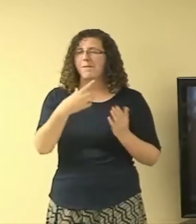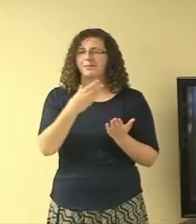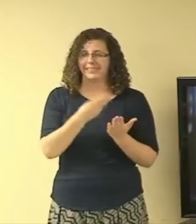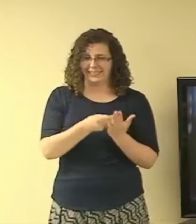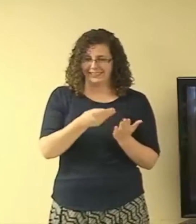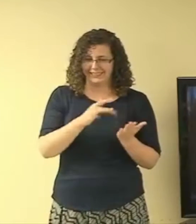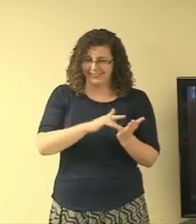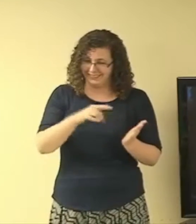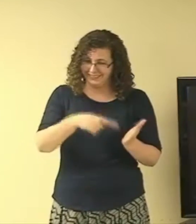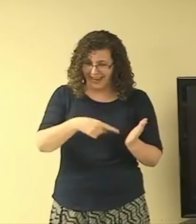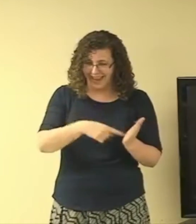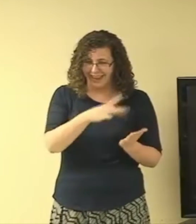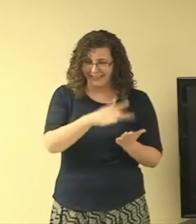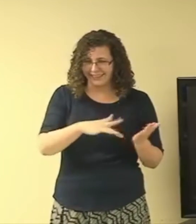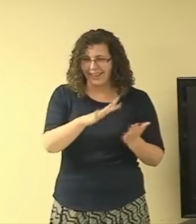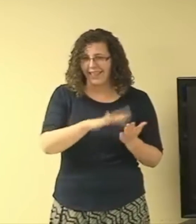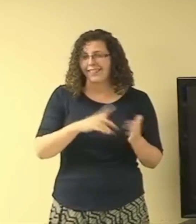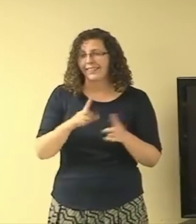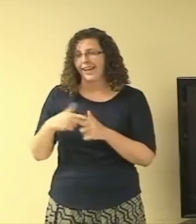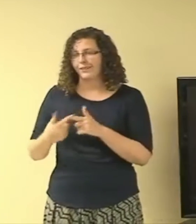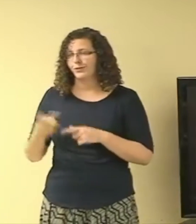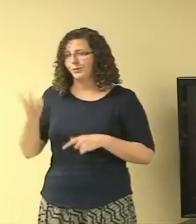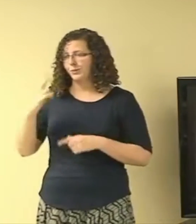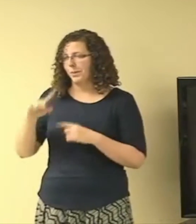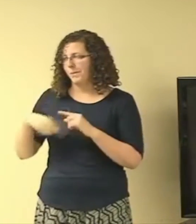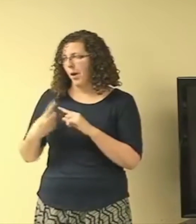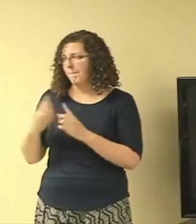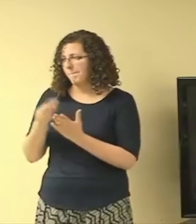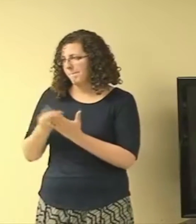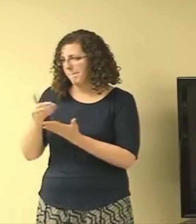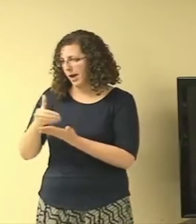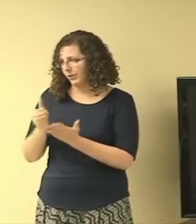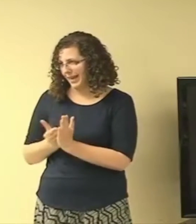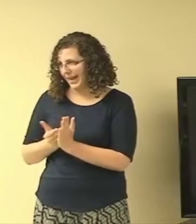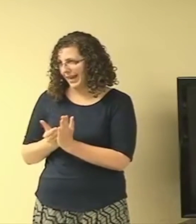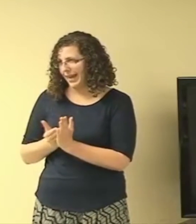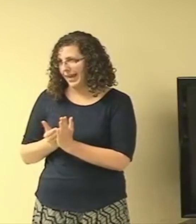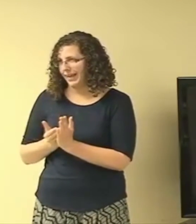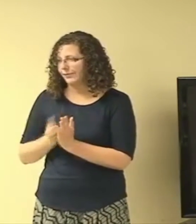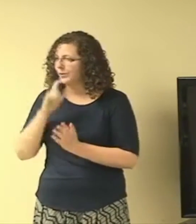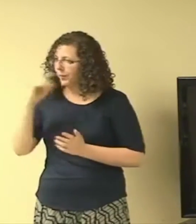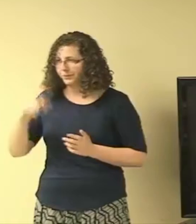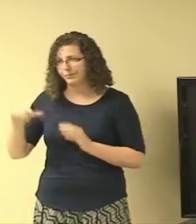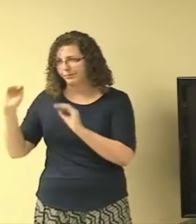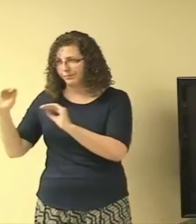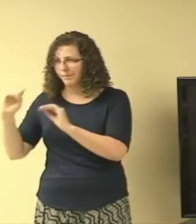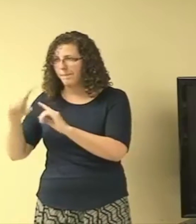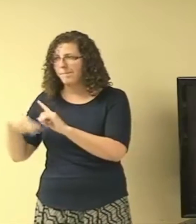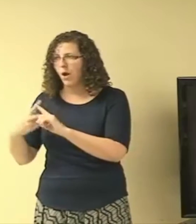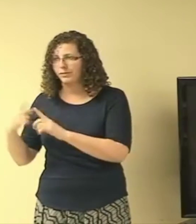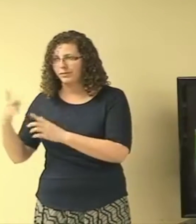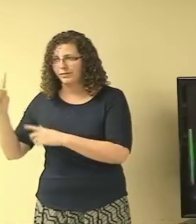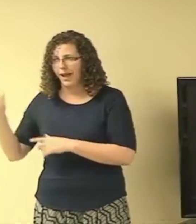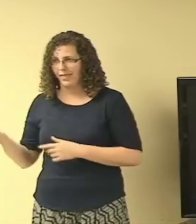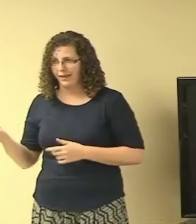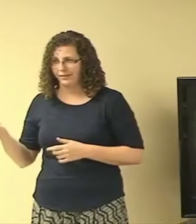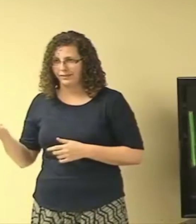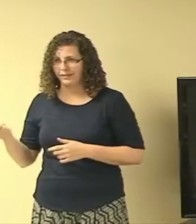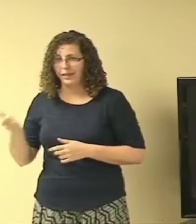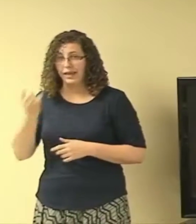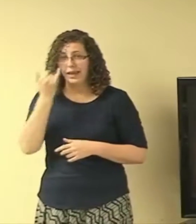two lessons on budgeting for every giving lesson you teach. Because if you'll get people out of debt and get them on a budget, they naturally will give because people in your congregations love